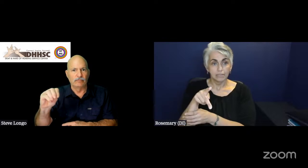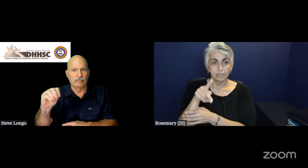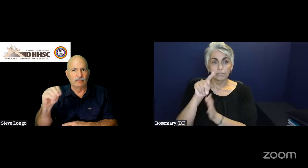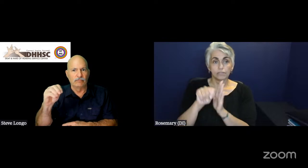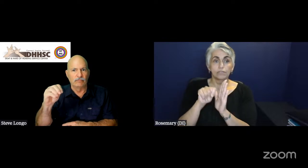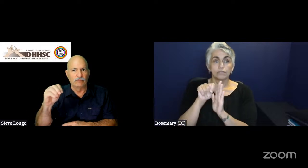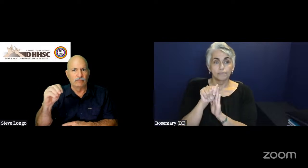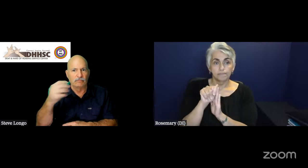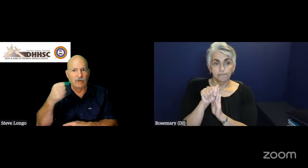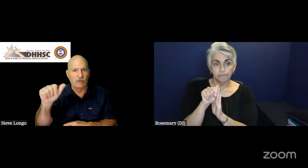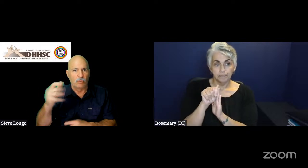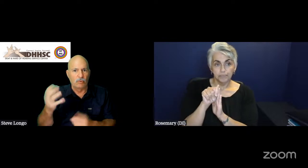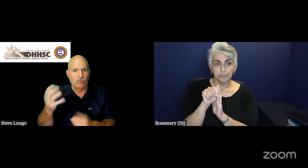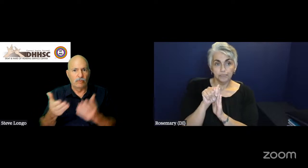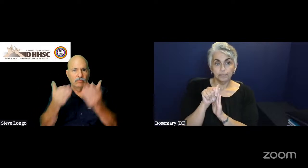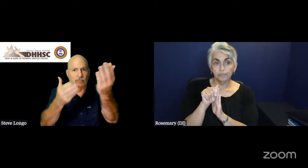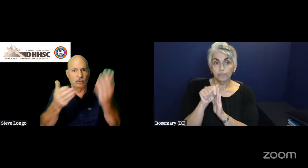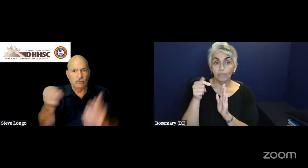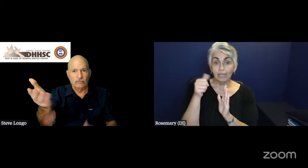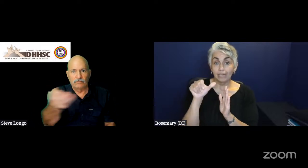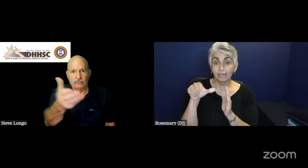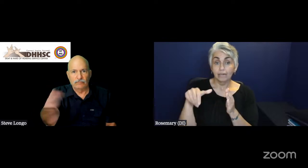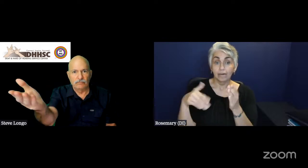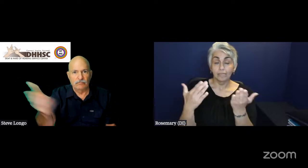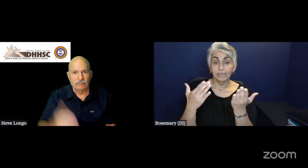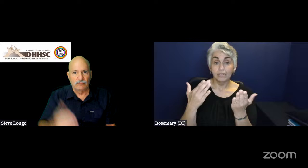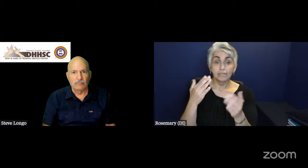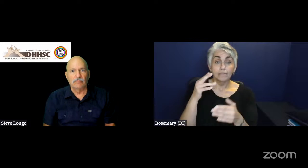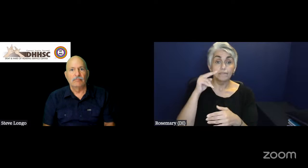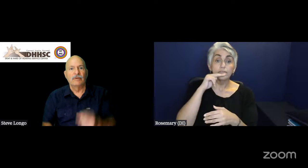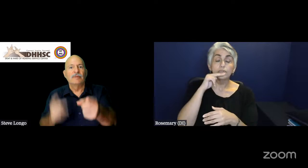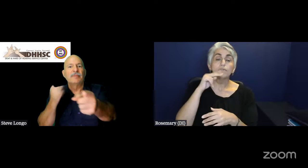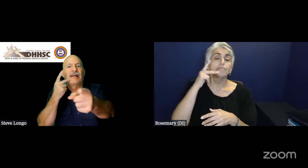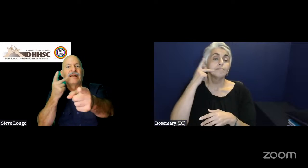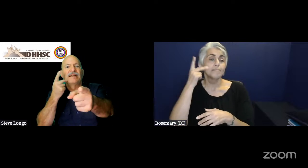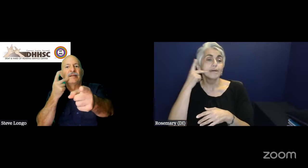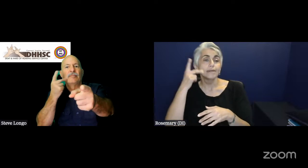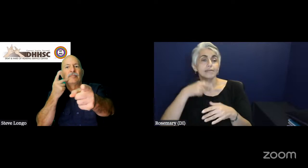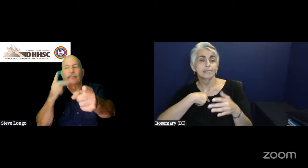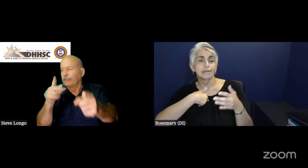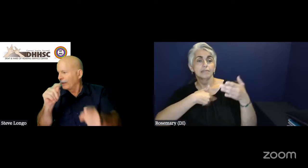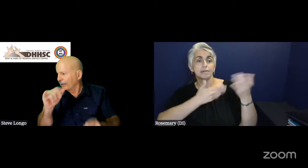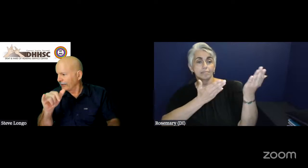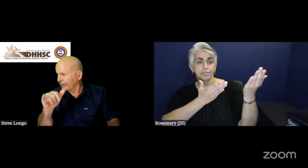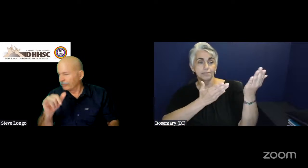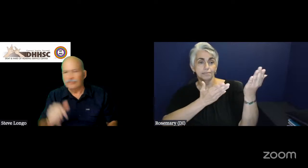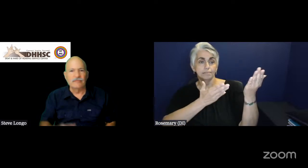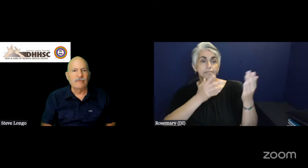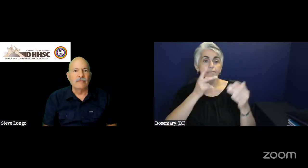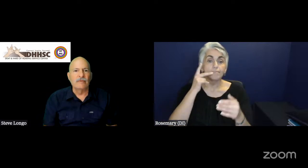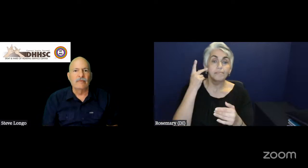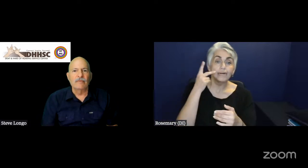vice president for this next term. Anyone want to recommend